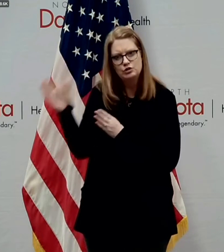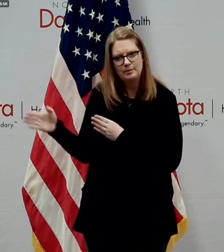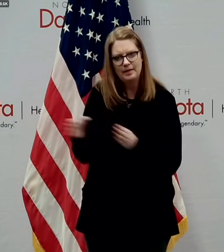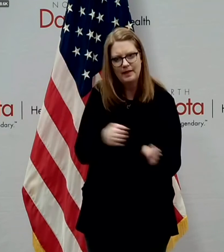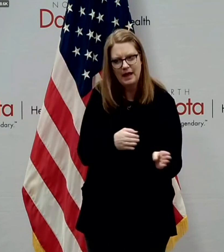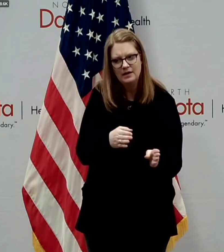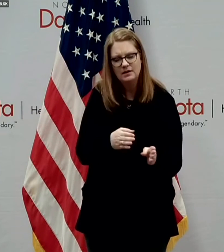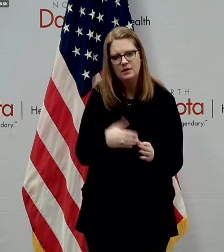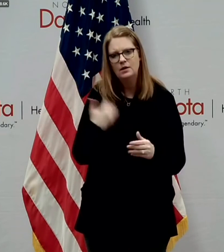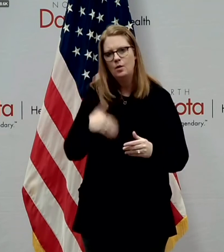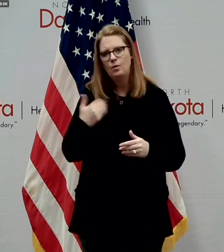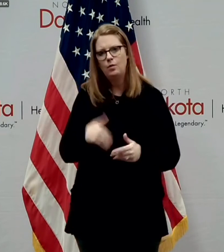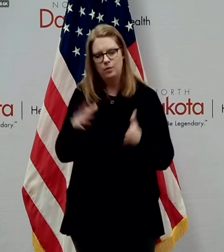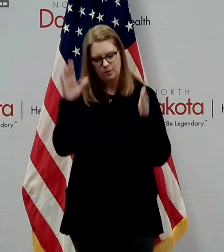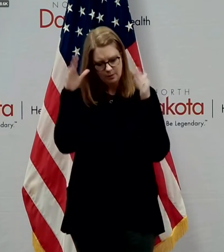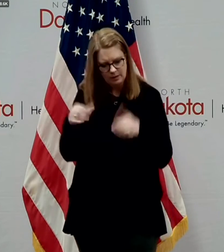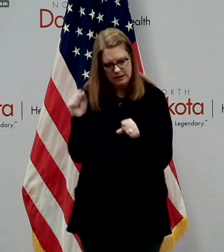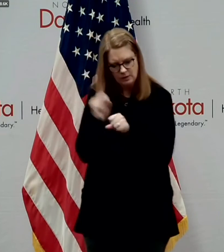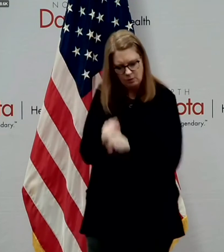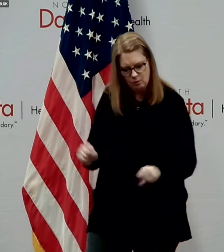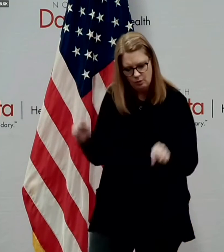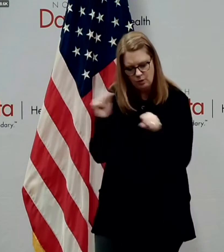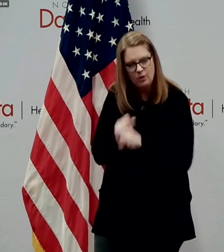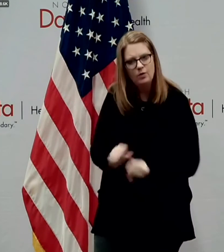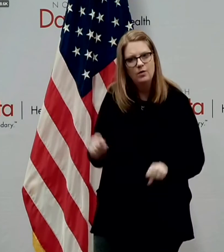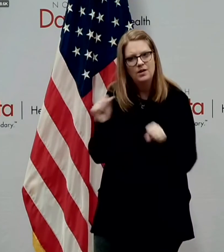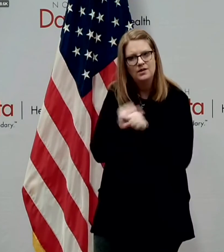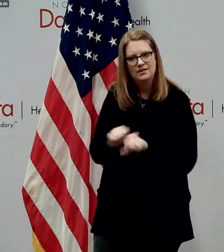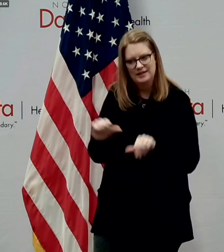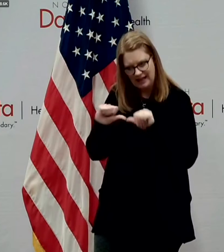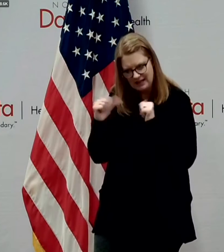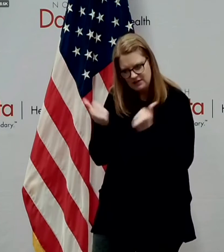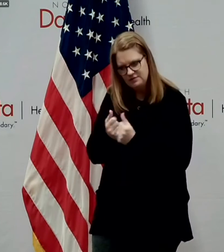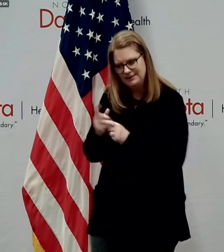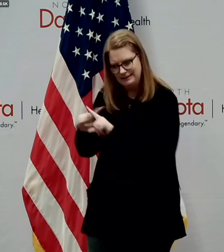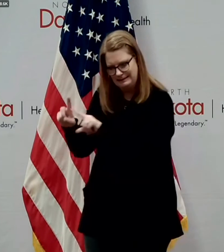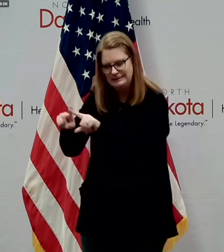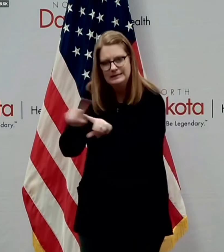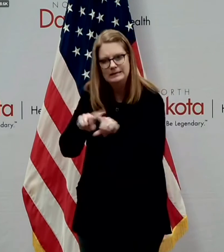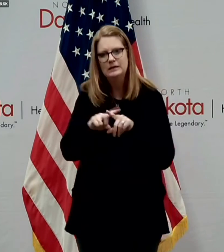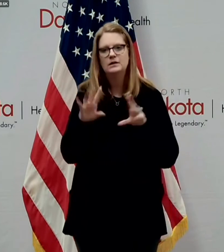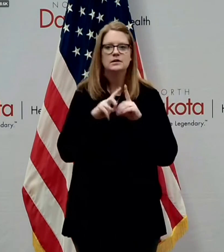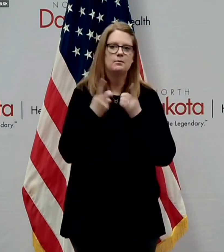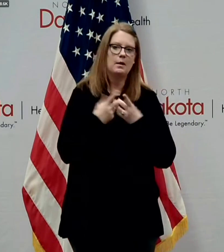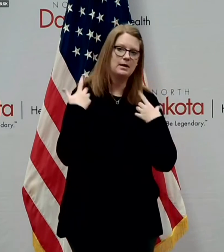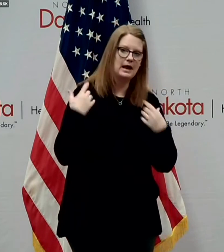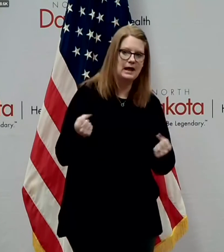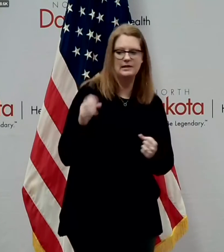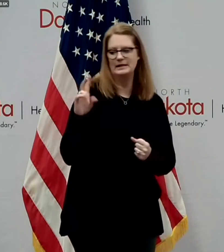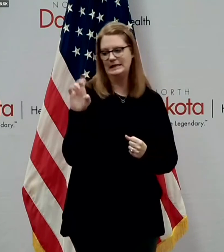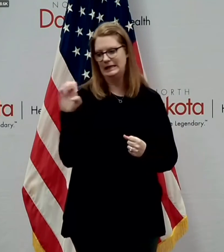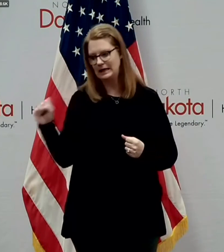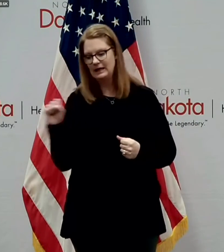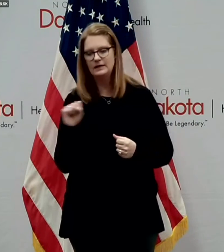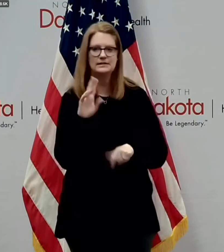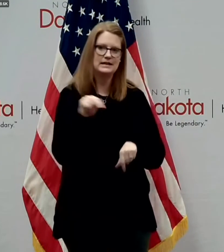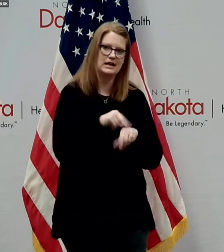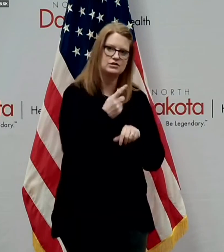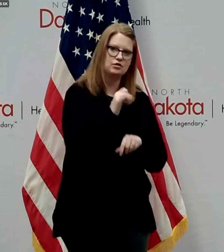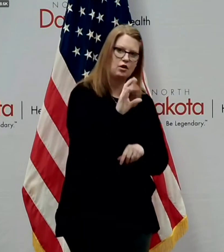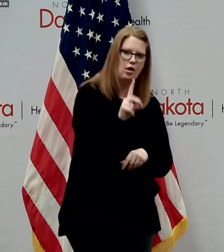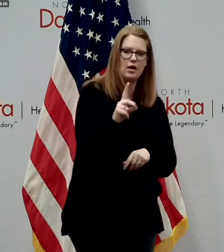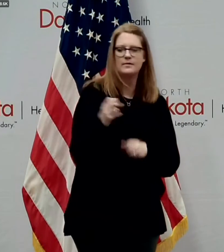working diligently with a lot of other agencies, including Department of Health, the National Guard, DES. We've been working with a lot